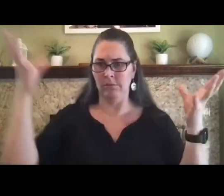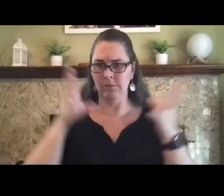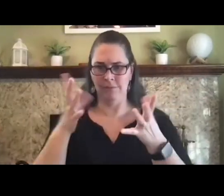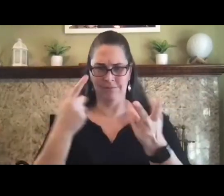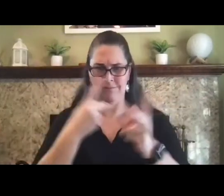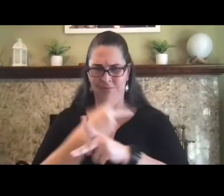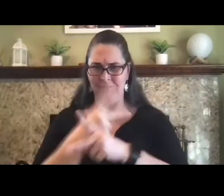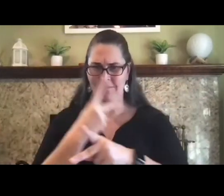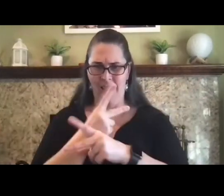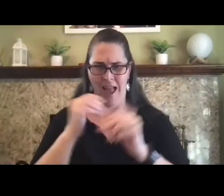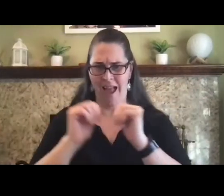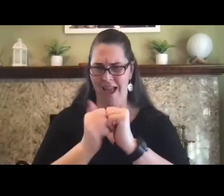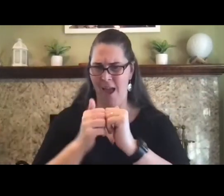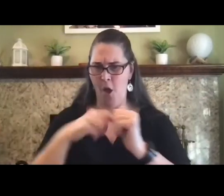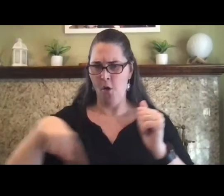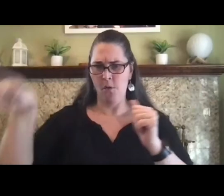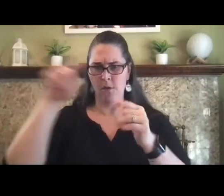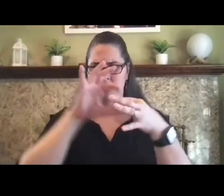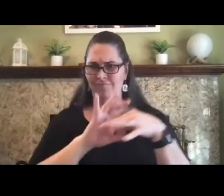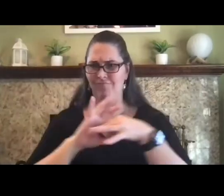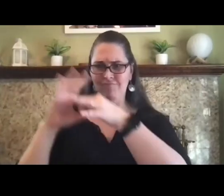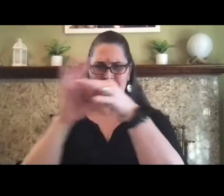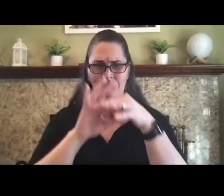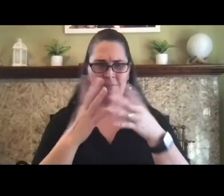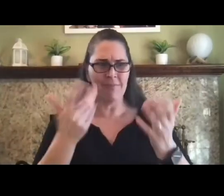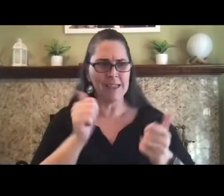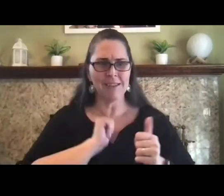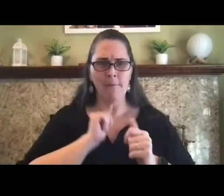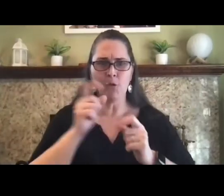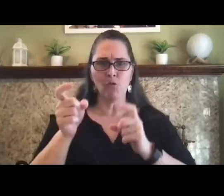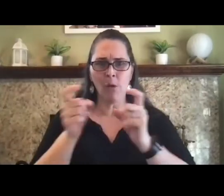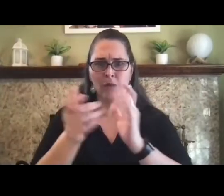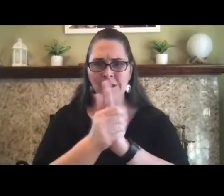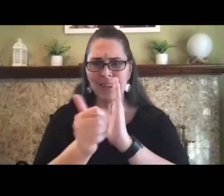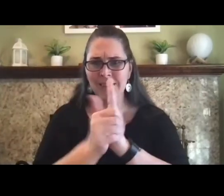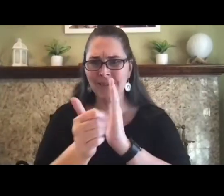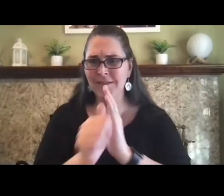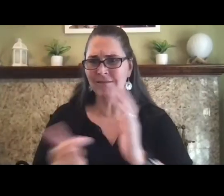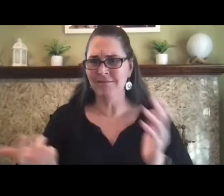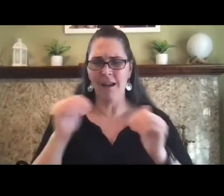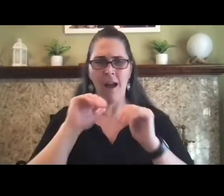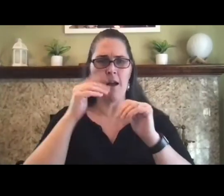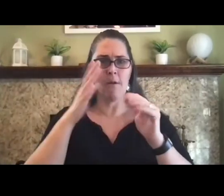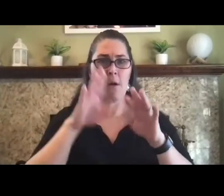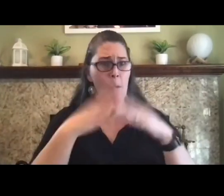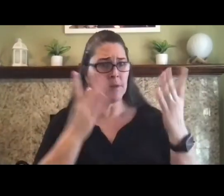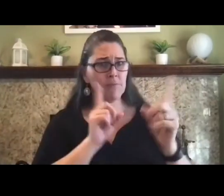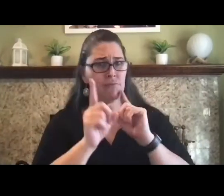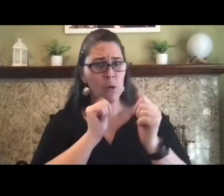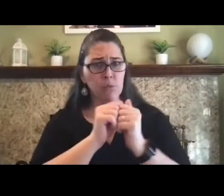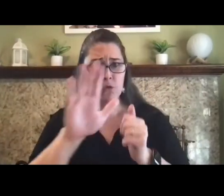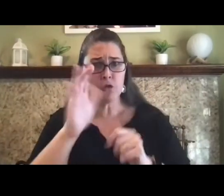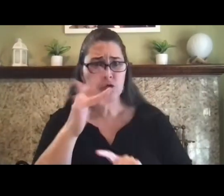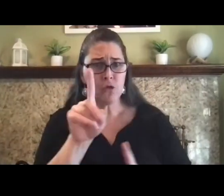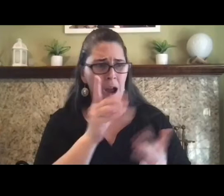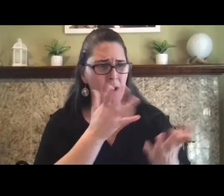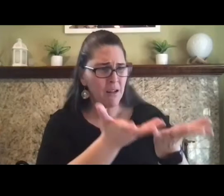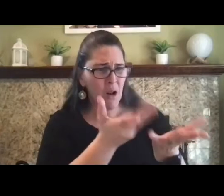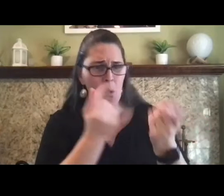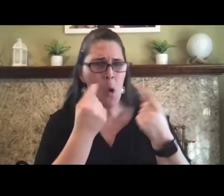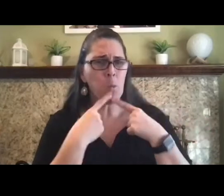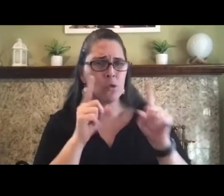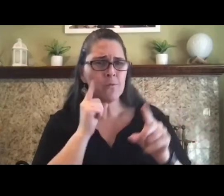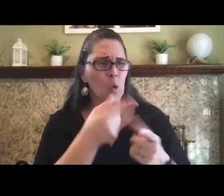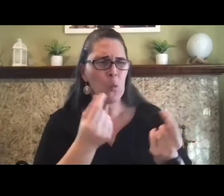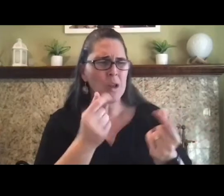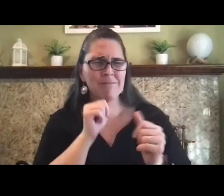staff to come together to figure out tools and strategies for self-regulation skills. Having an open communication and dialogue